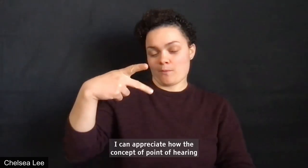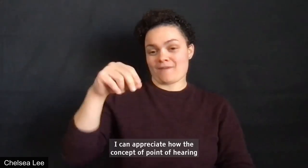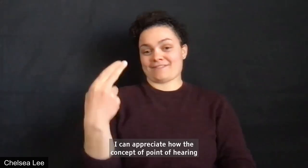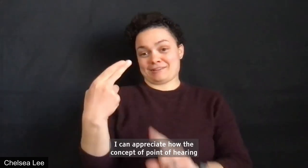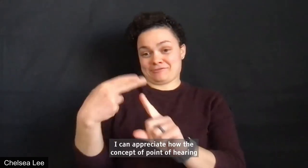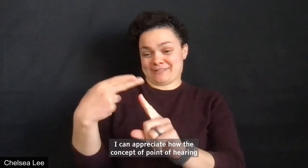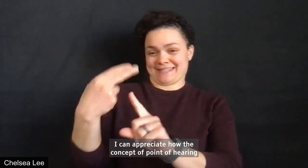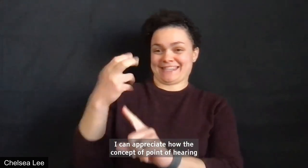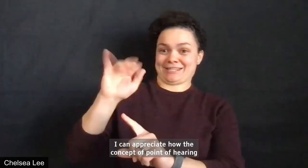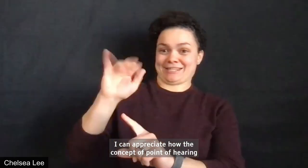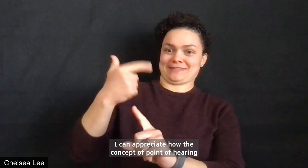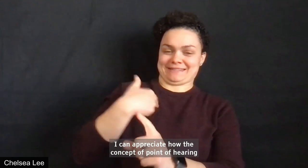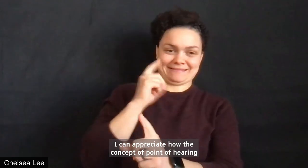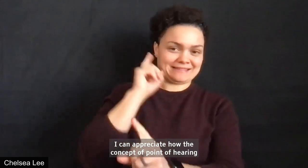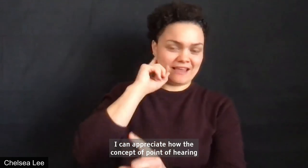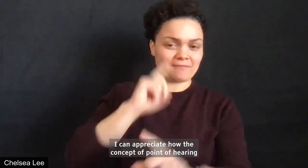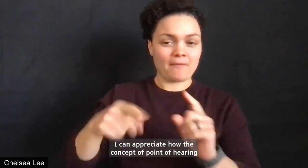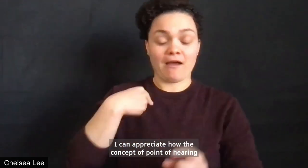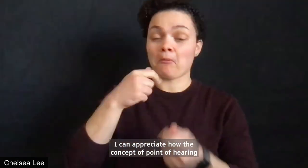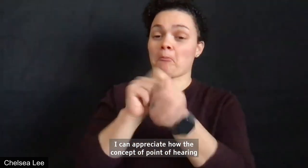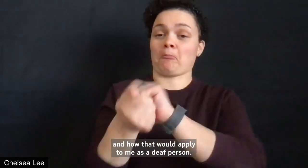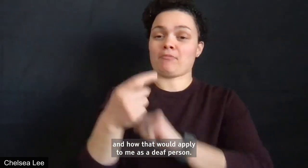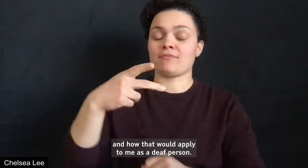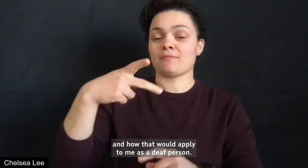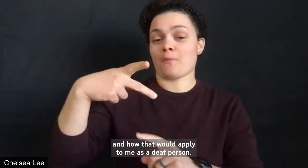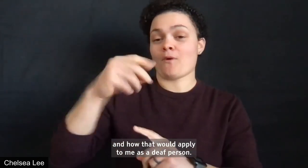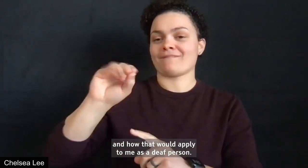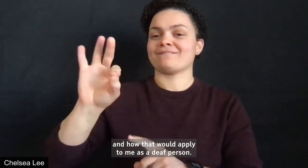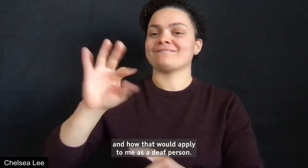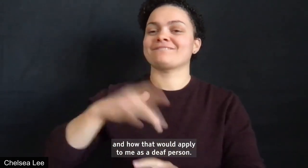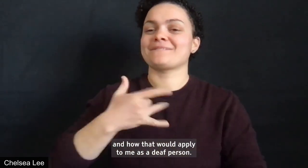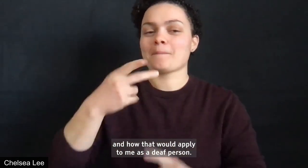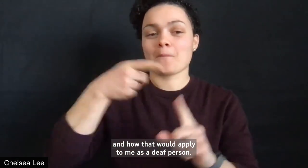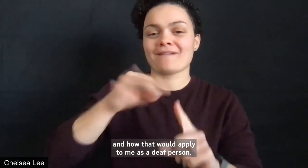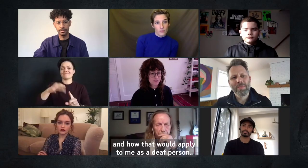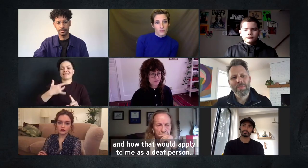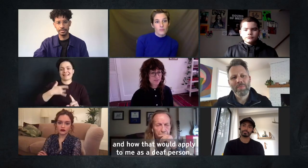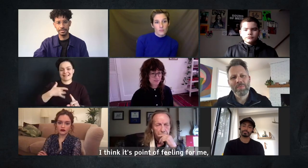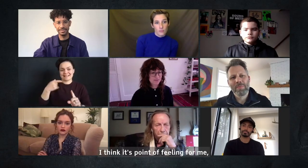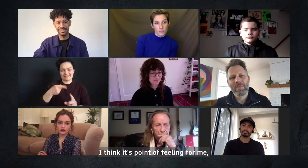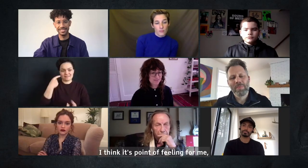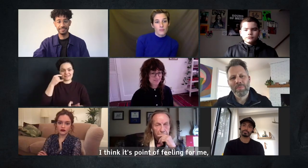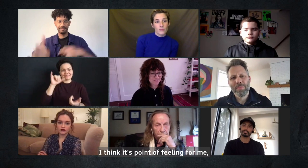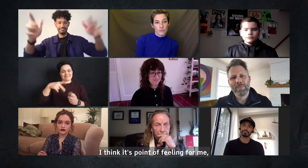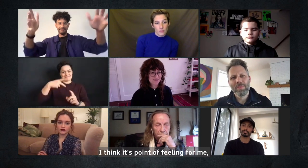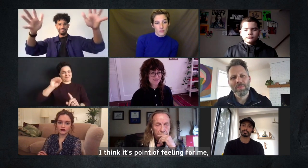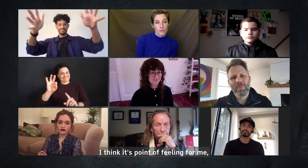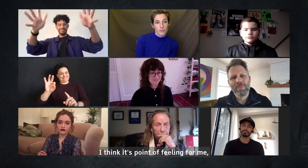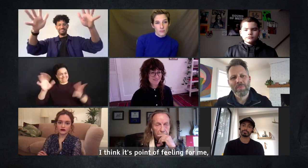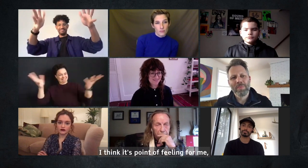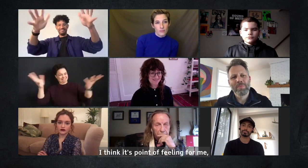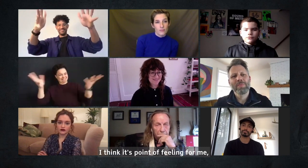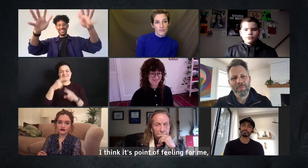I can appreciate how the concept of point of hearing and how that would apply to me as a deaf person. I think it's point of